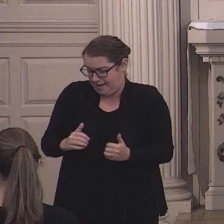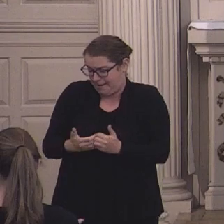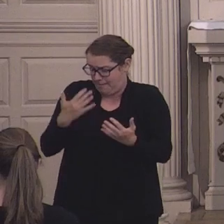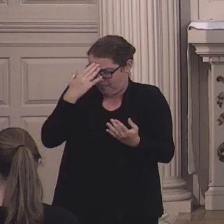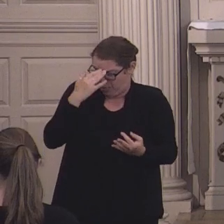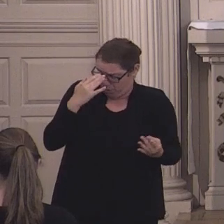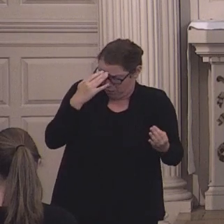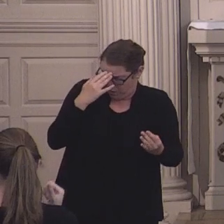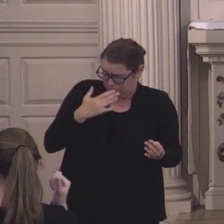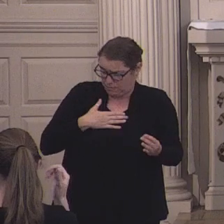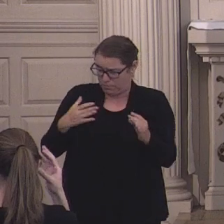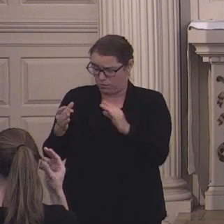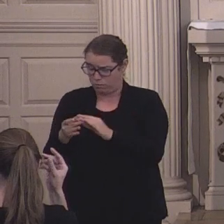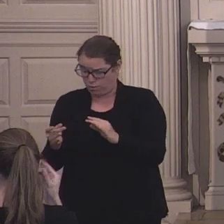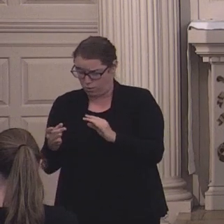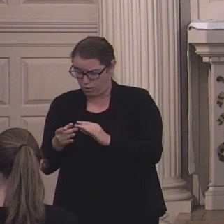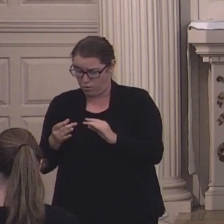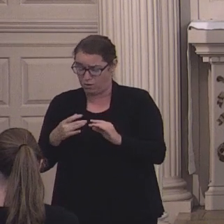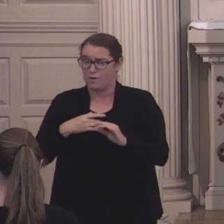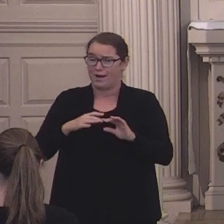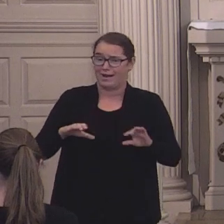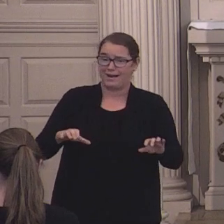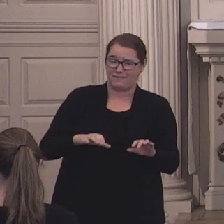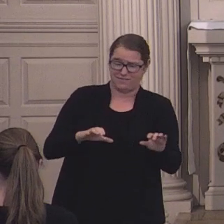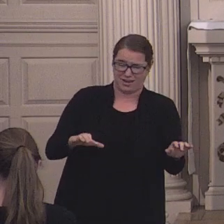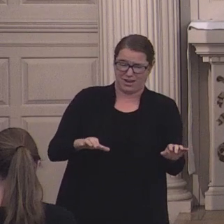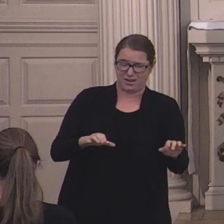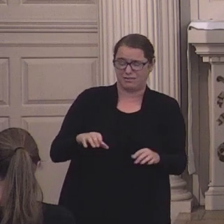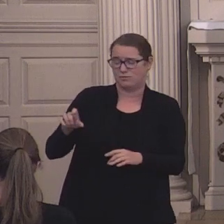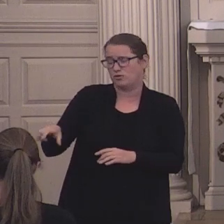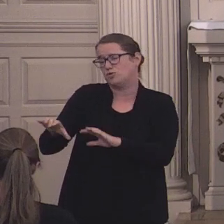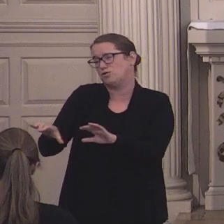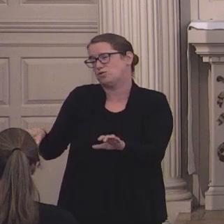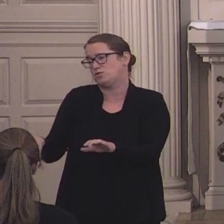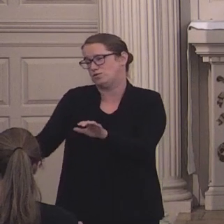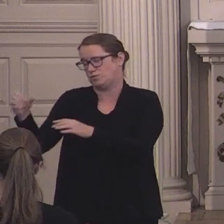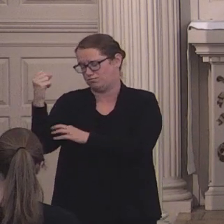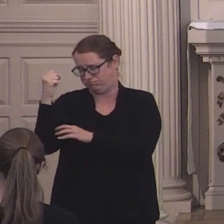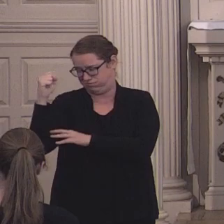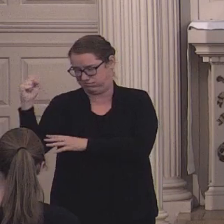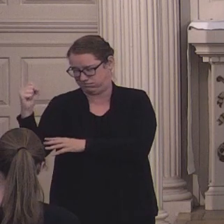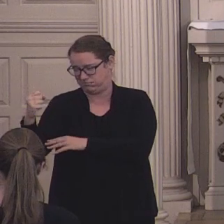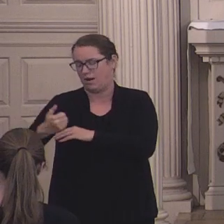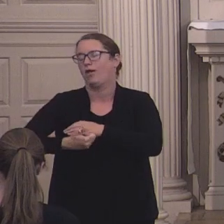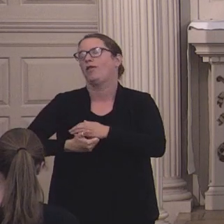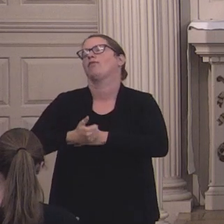my thoughts and in my words, in what I've done and in what I've failed to do,